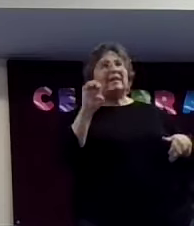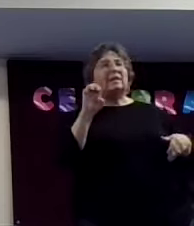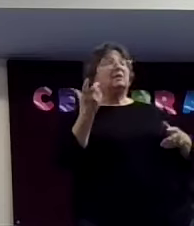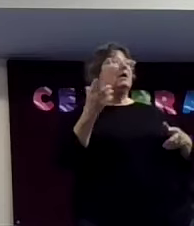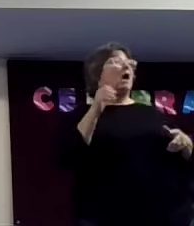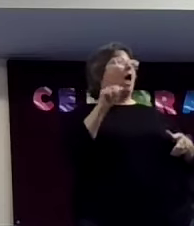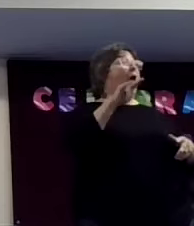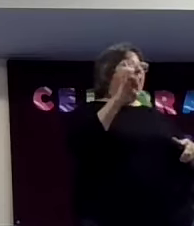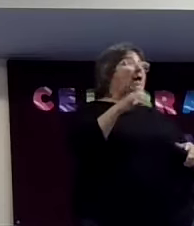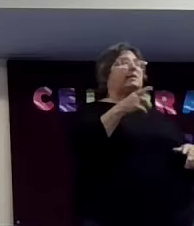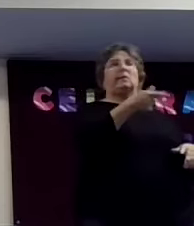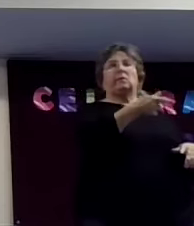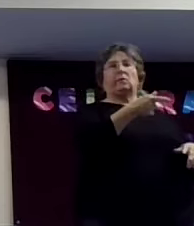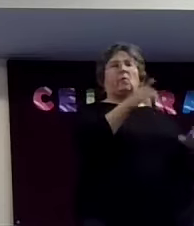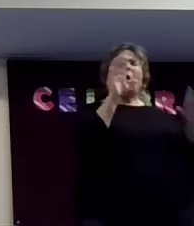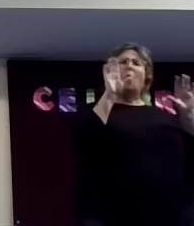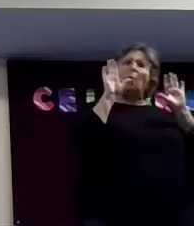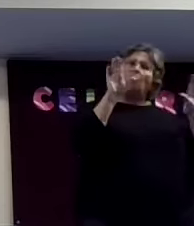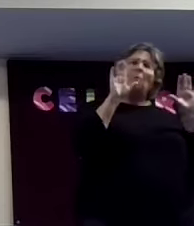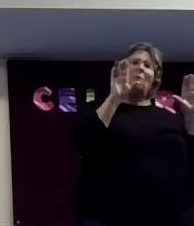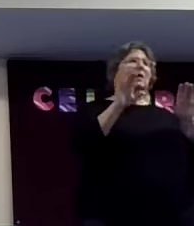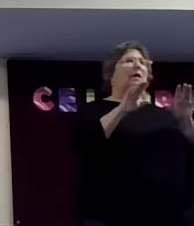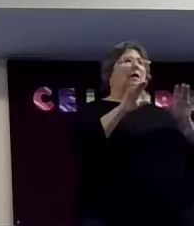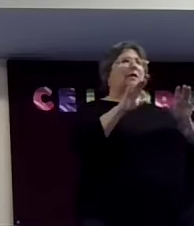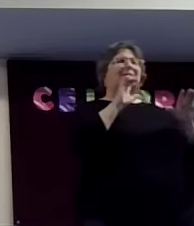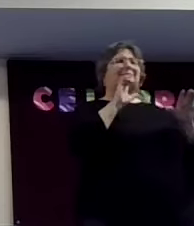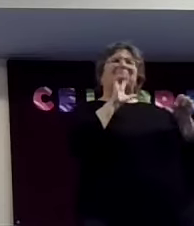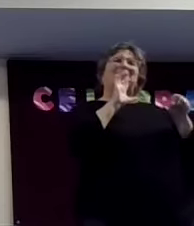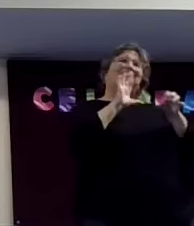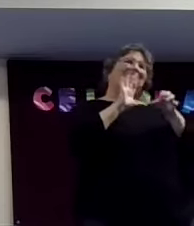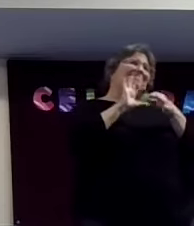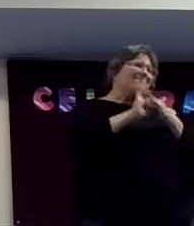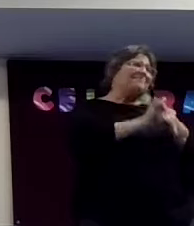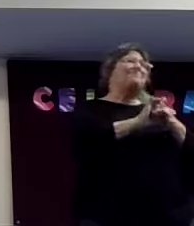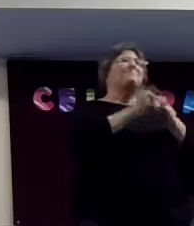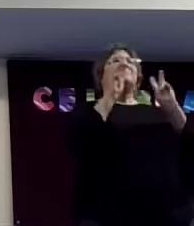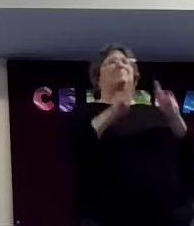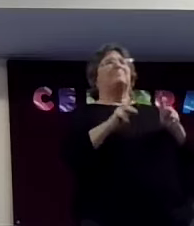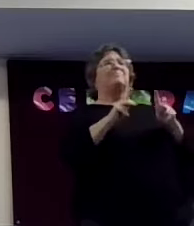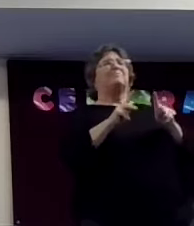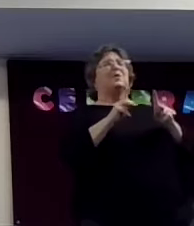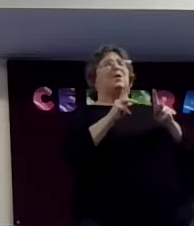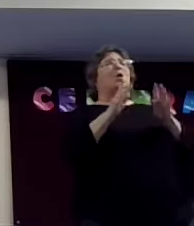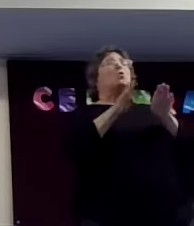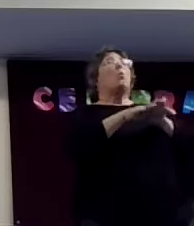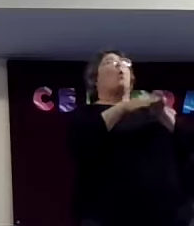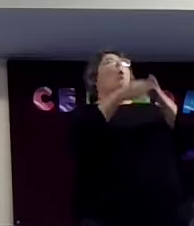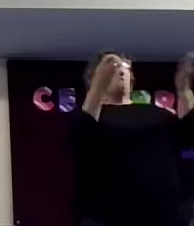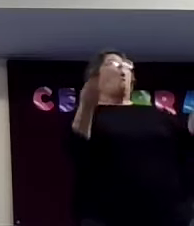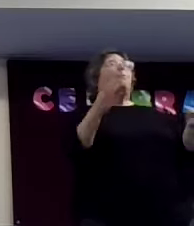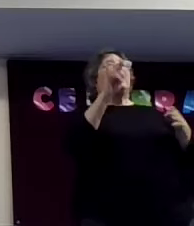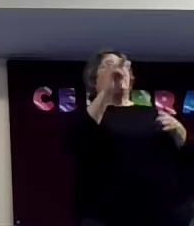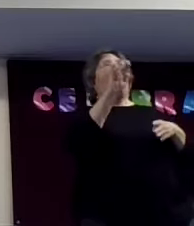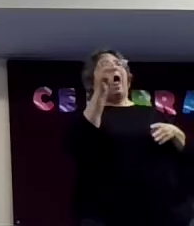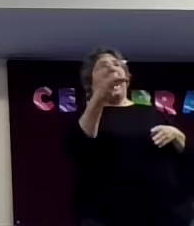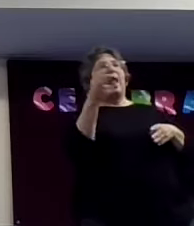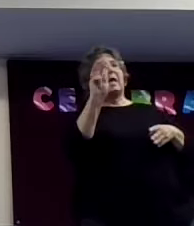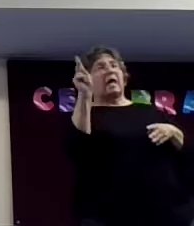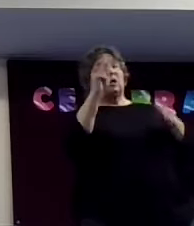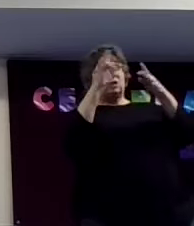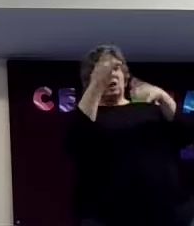and Anne Sullivan was a remarkably dedicated person who unlocked the incredible genius of Helen Keller for